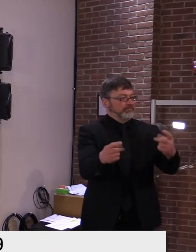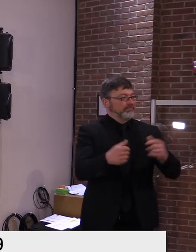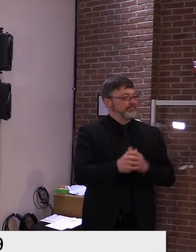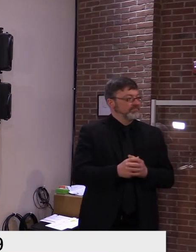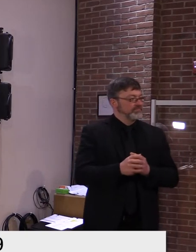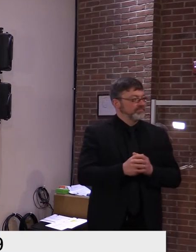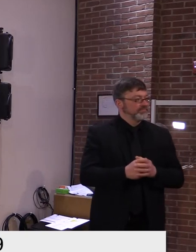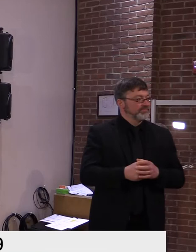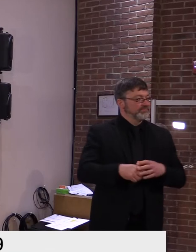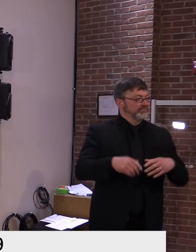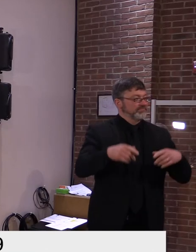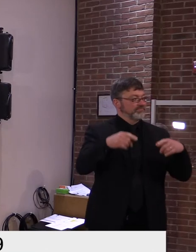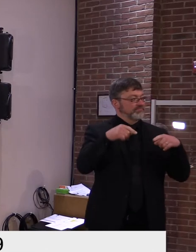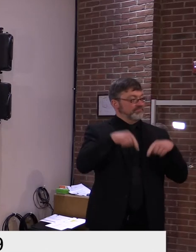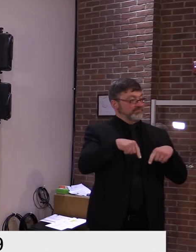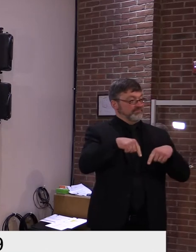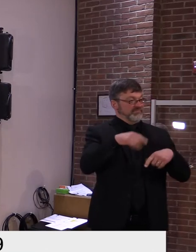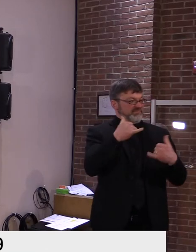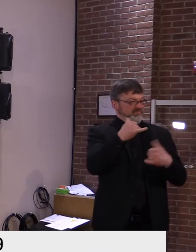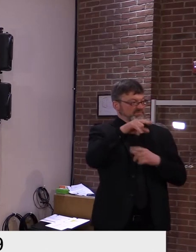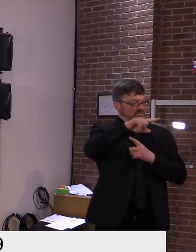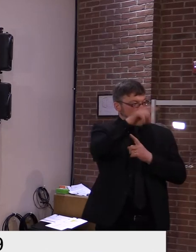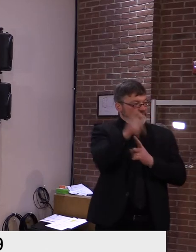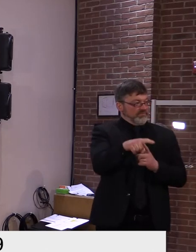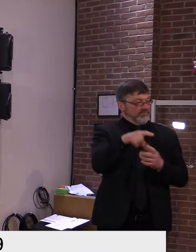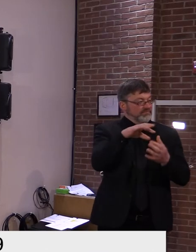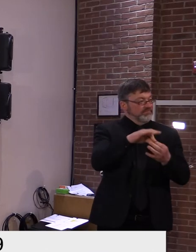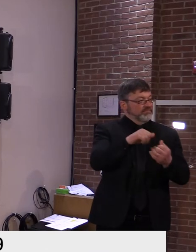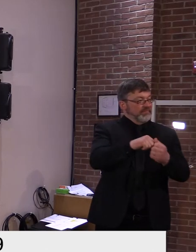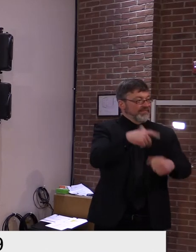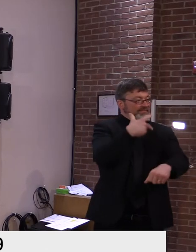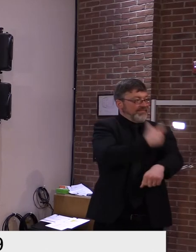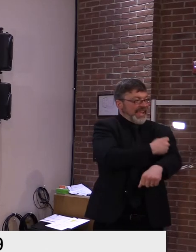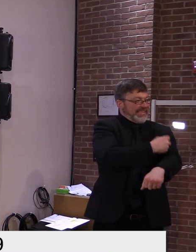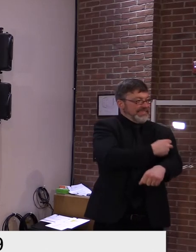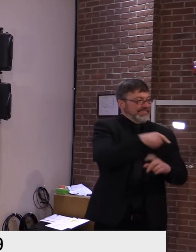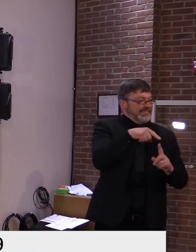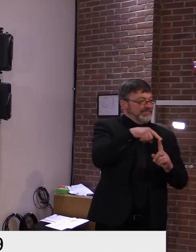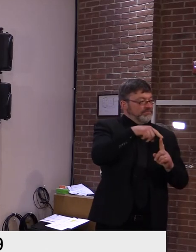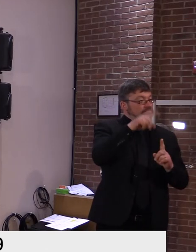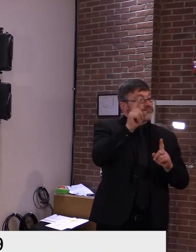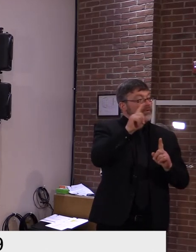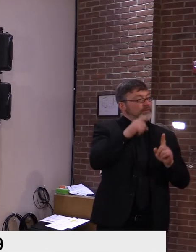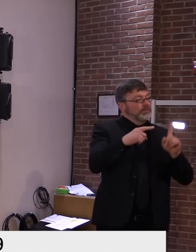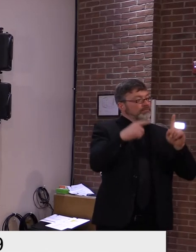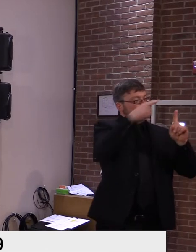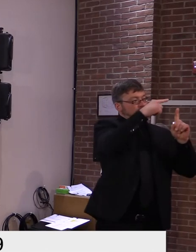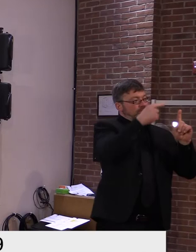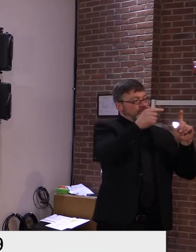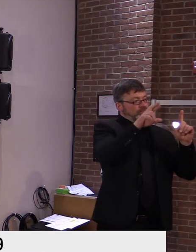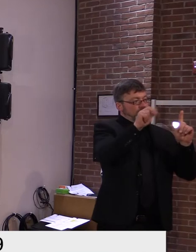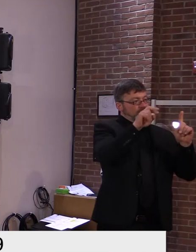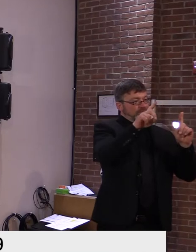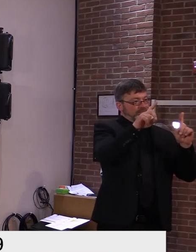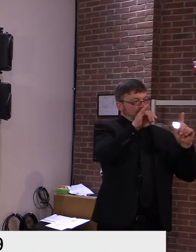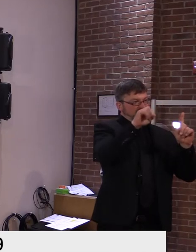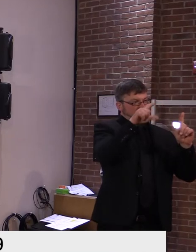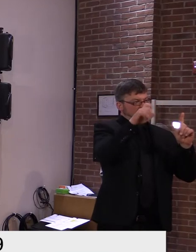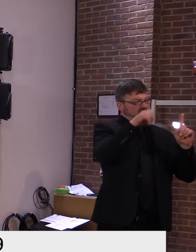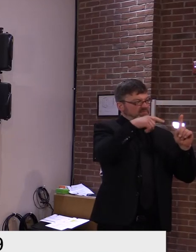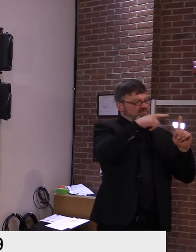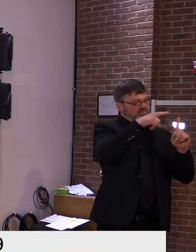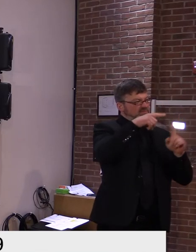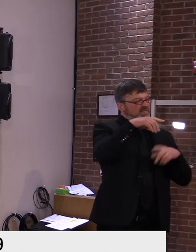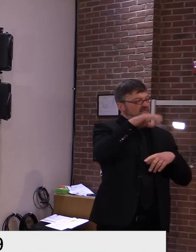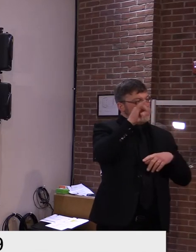that Grand Isle was the first county to meet 100% vaccination rate in any of the age bands. At